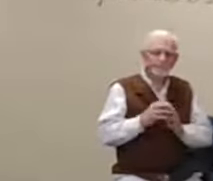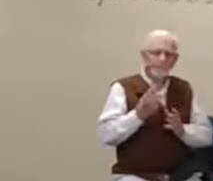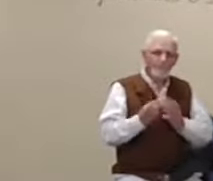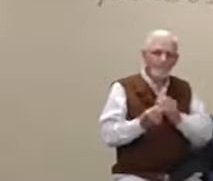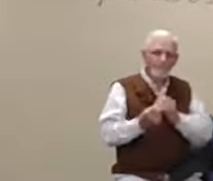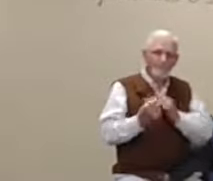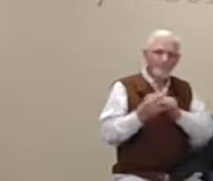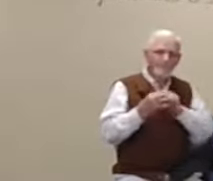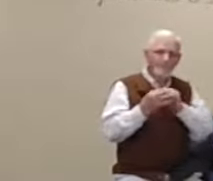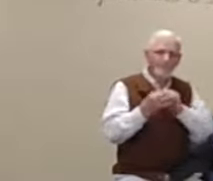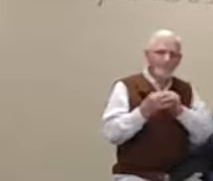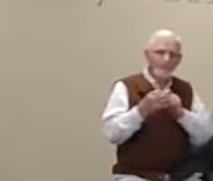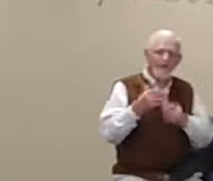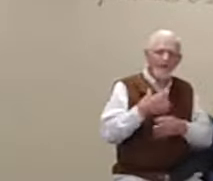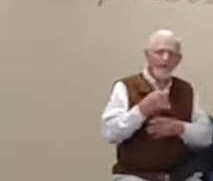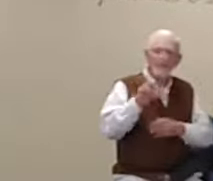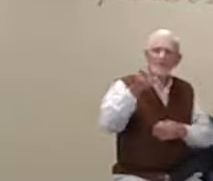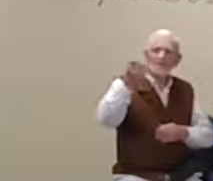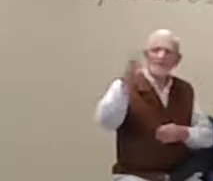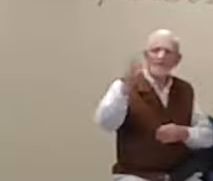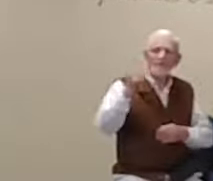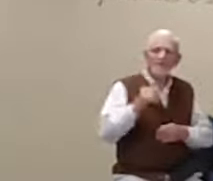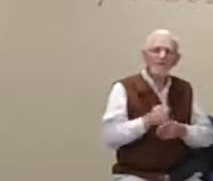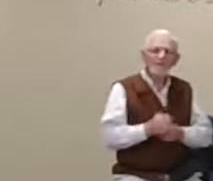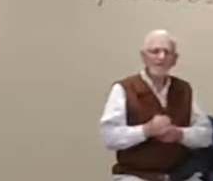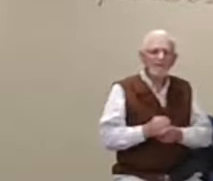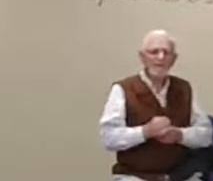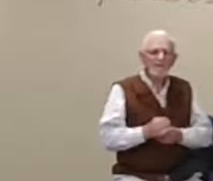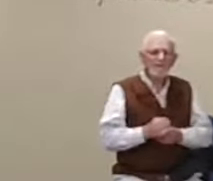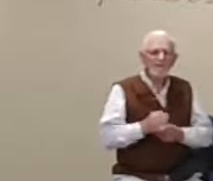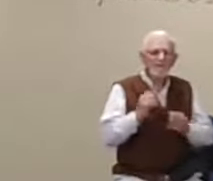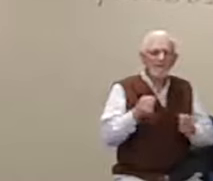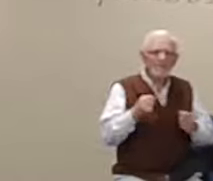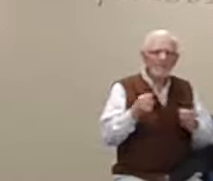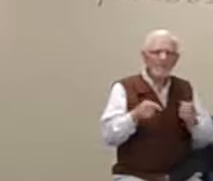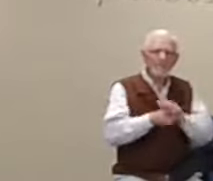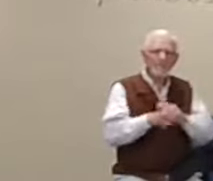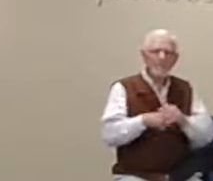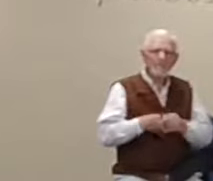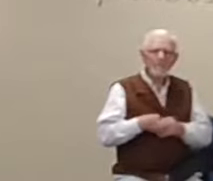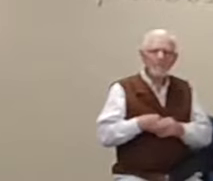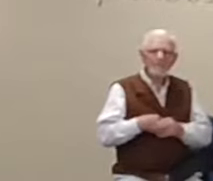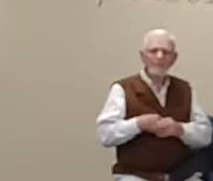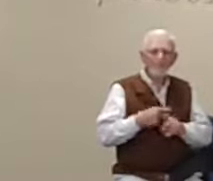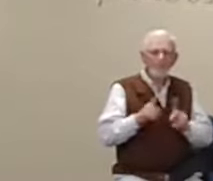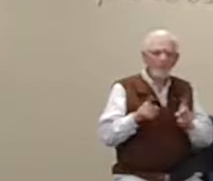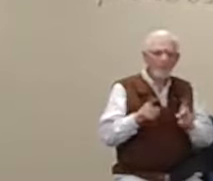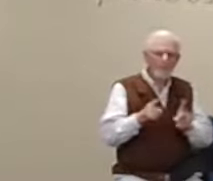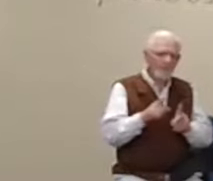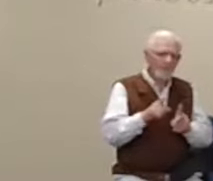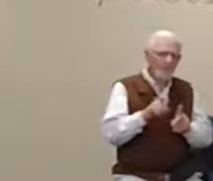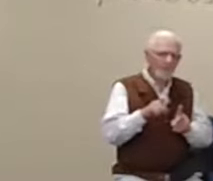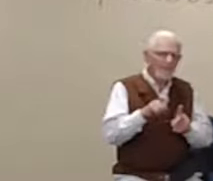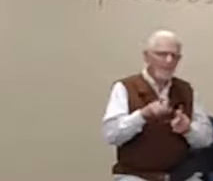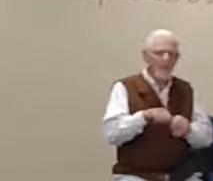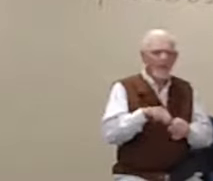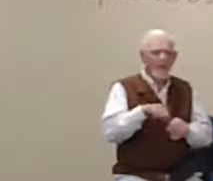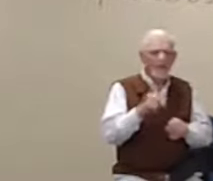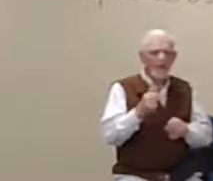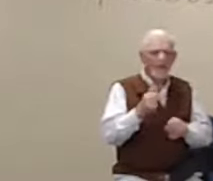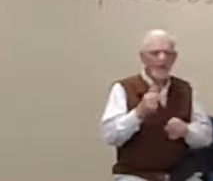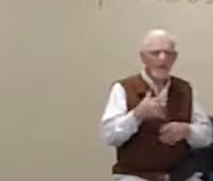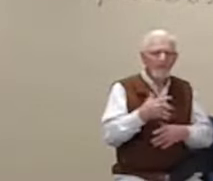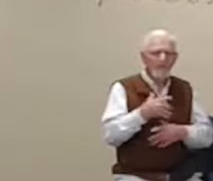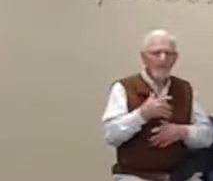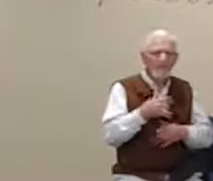sides. There needs to be the fear of God that, oh, yeah, he's going to strike me dead. But you need, the other fear is